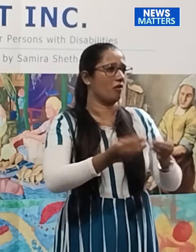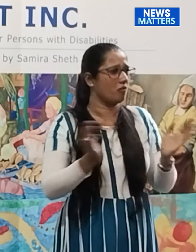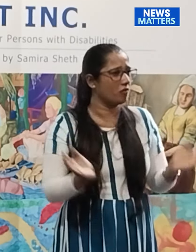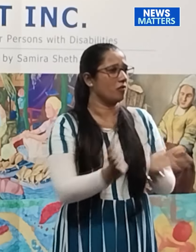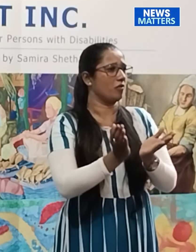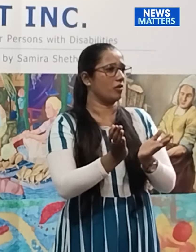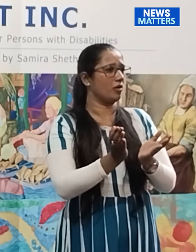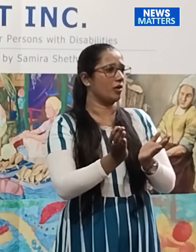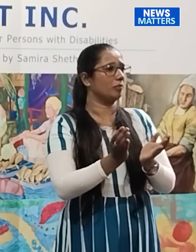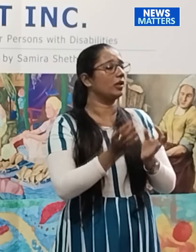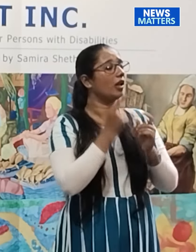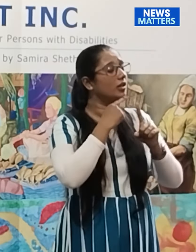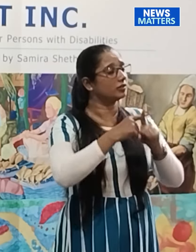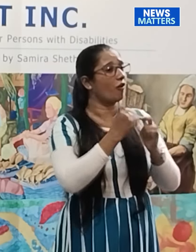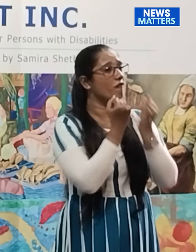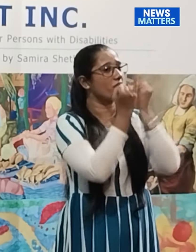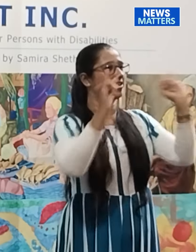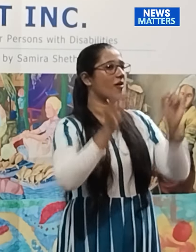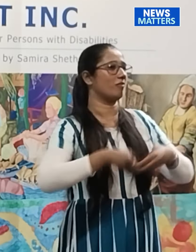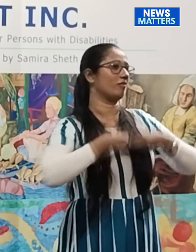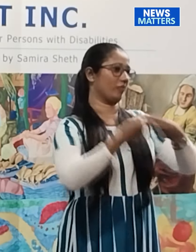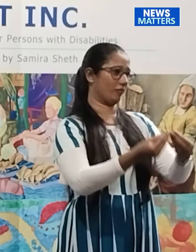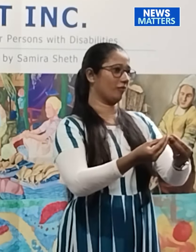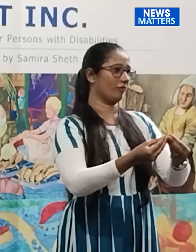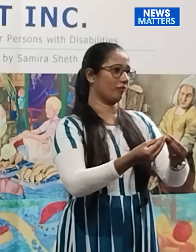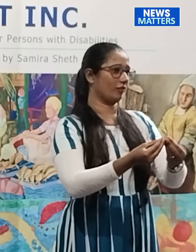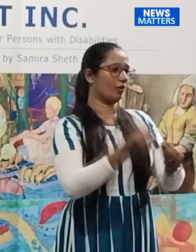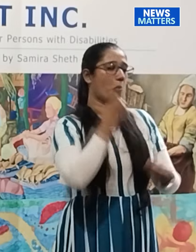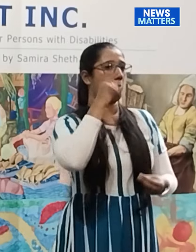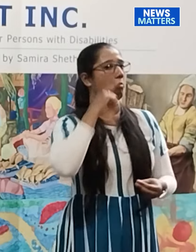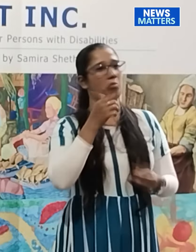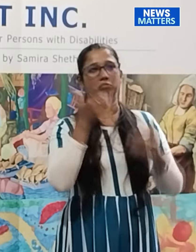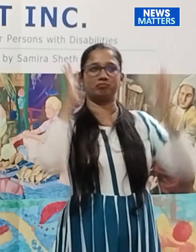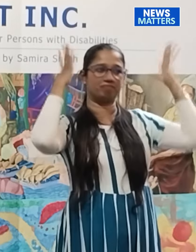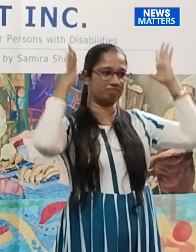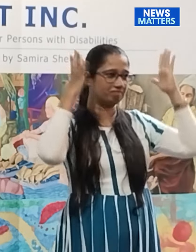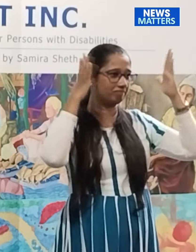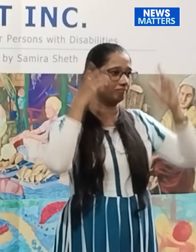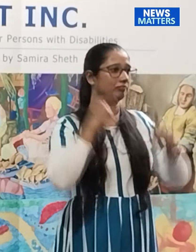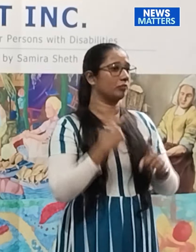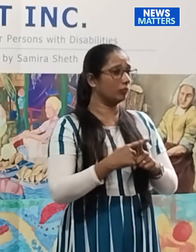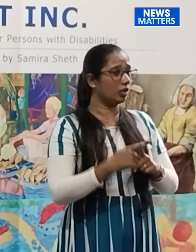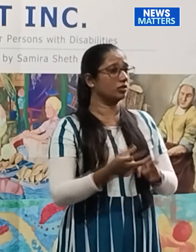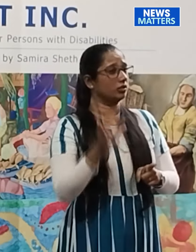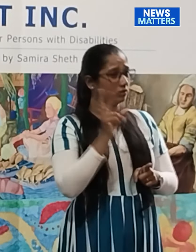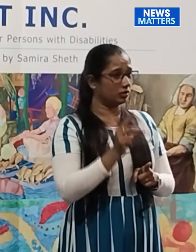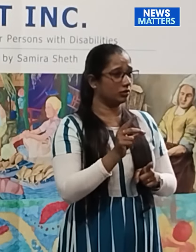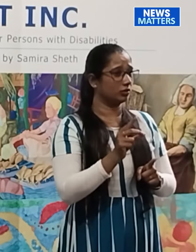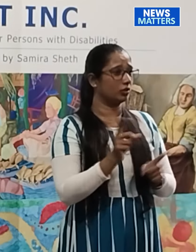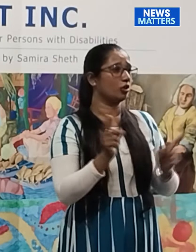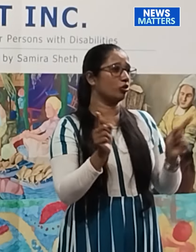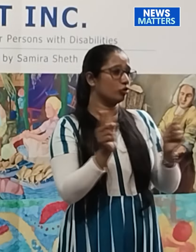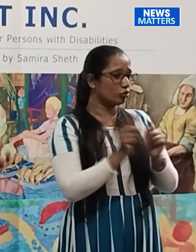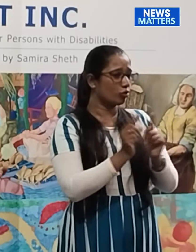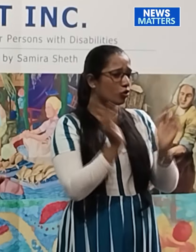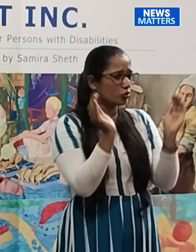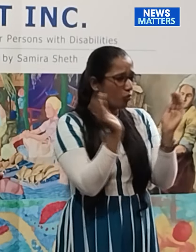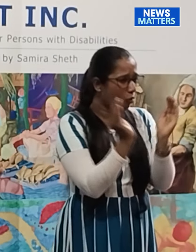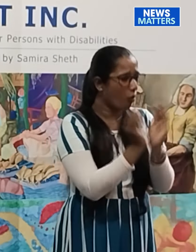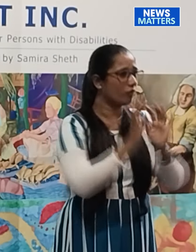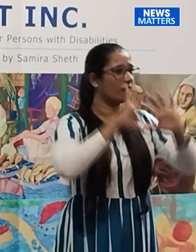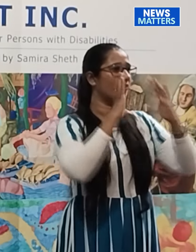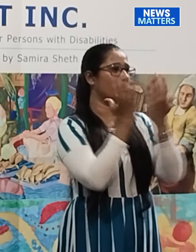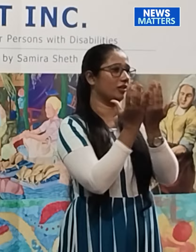freedom to do whatever they like. Once again, we need all of you to make the small world more